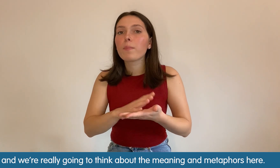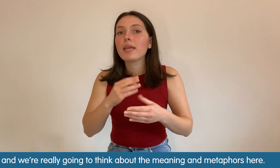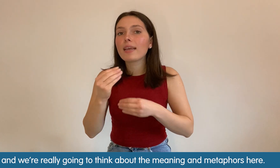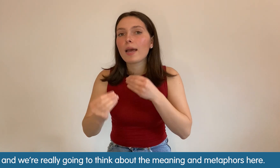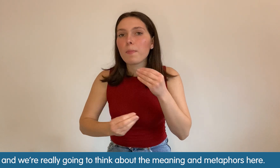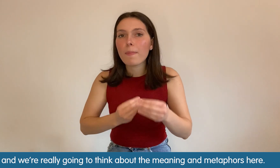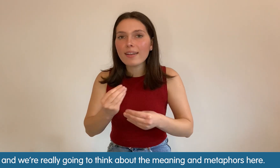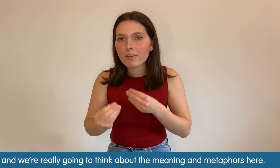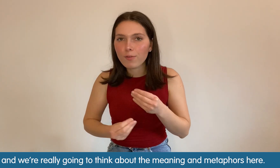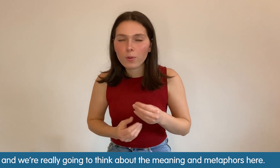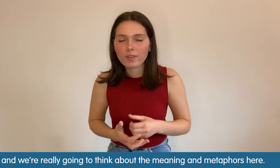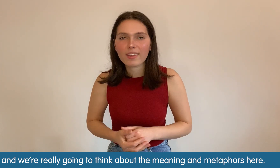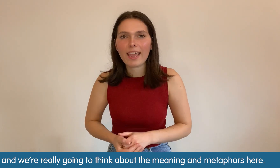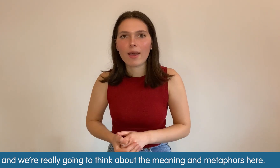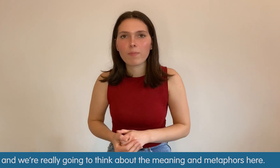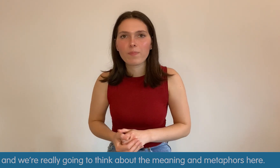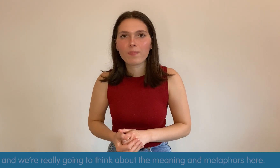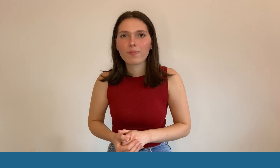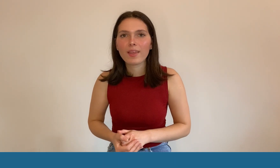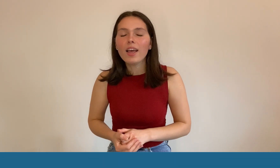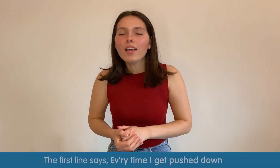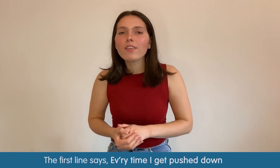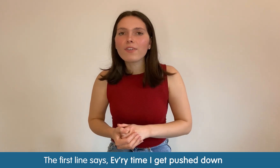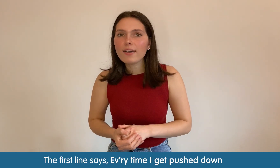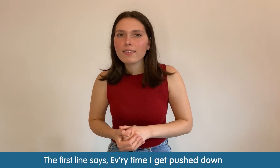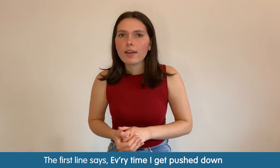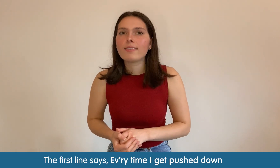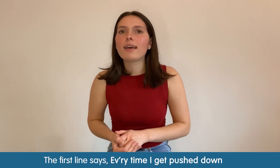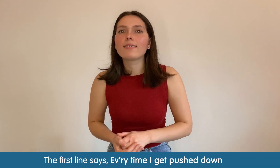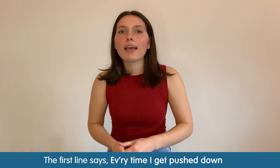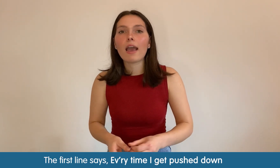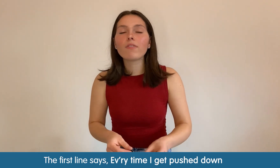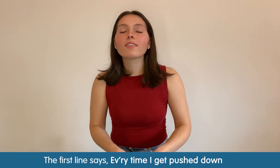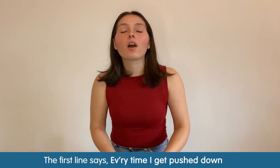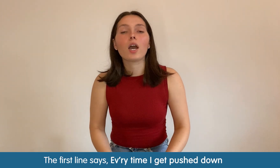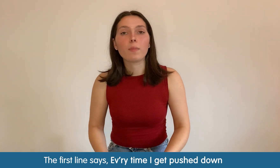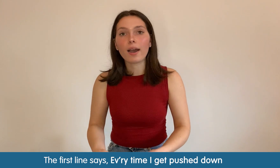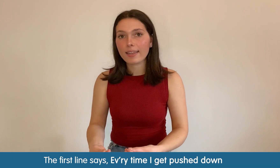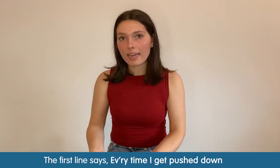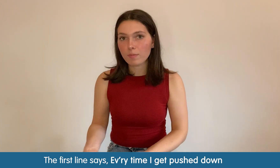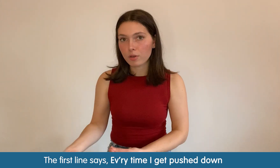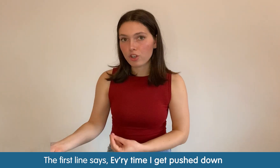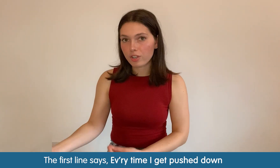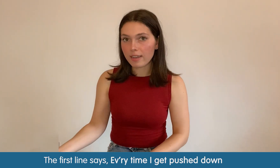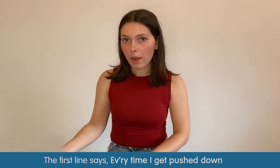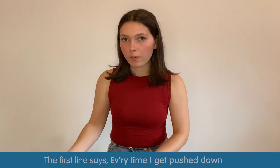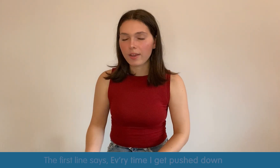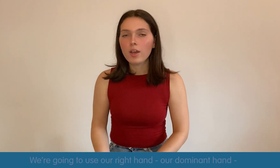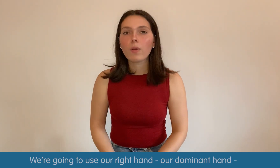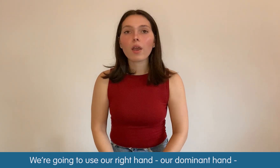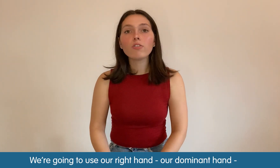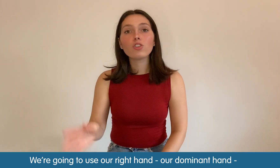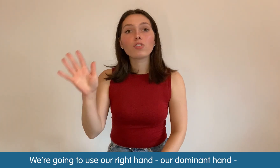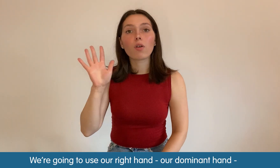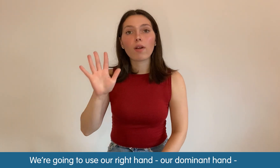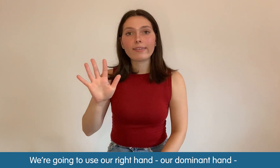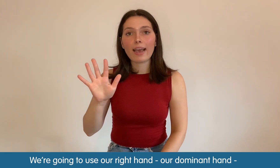meaning and metaphors here. The first line says, every time I get pushed down. We're going to use our right hand,